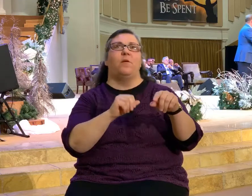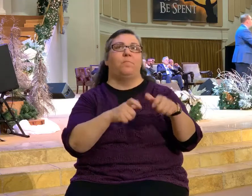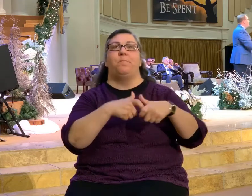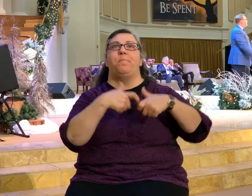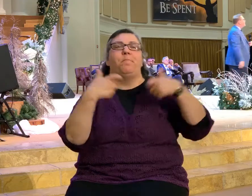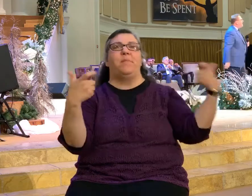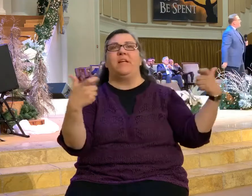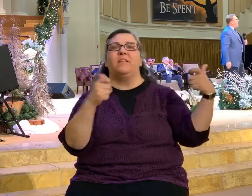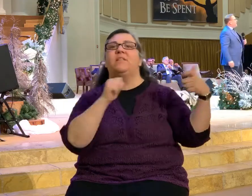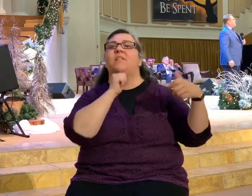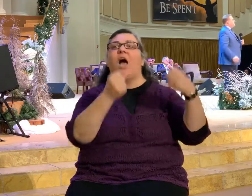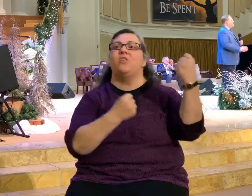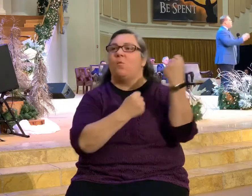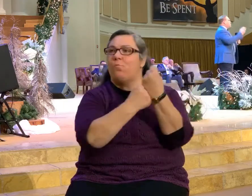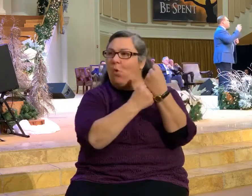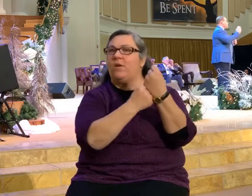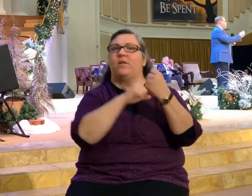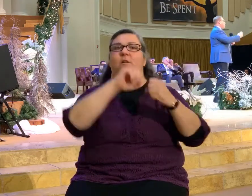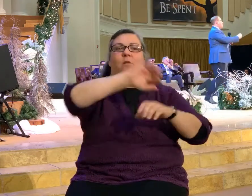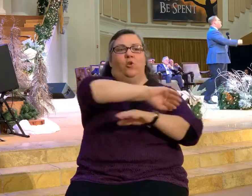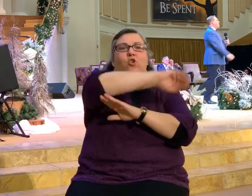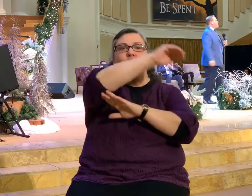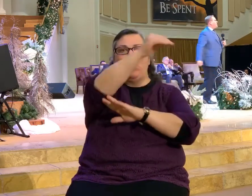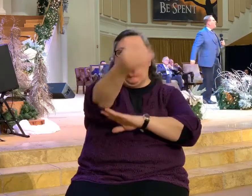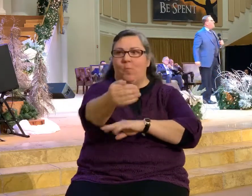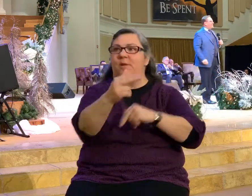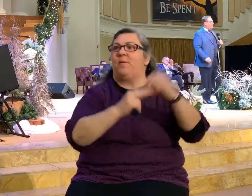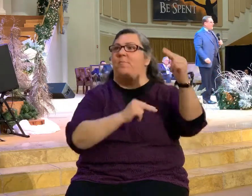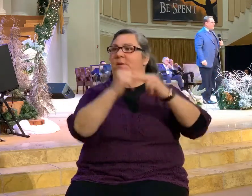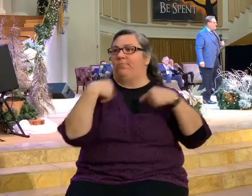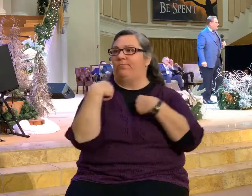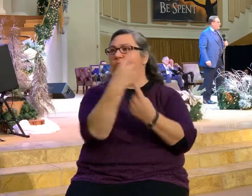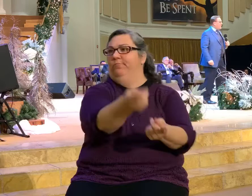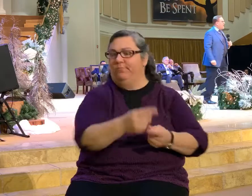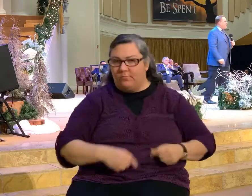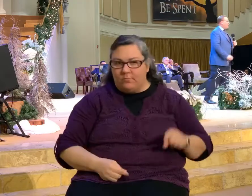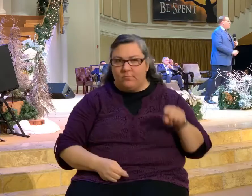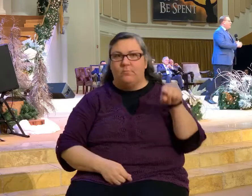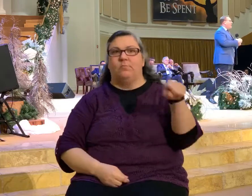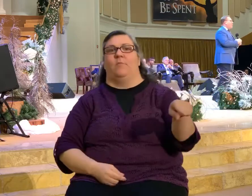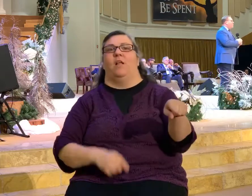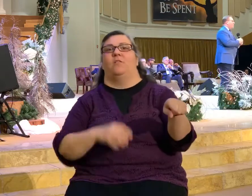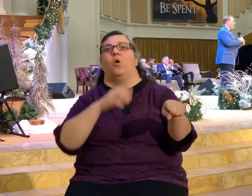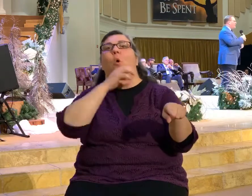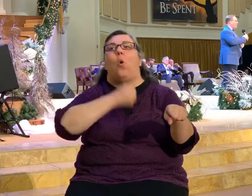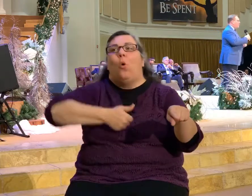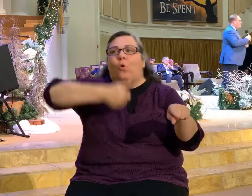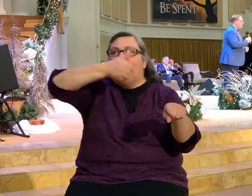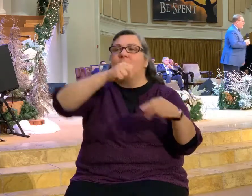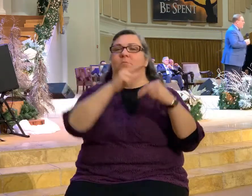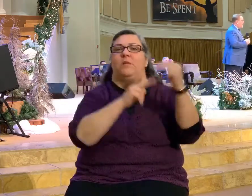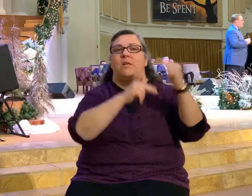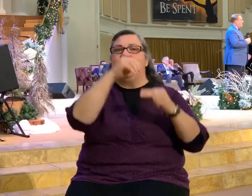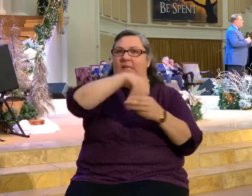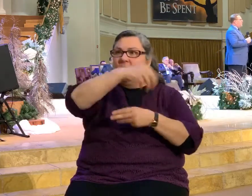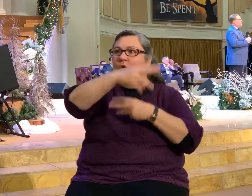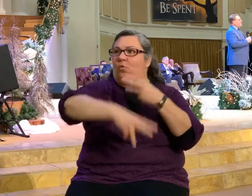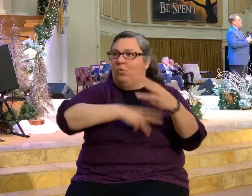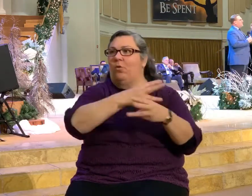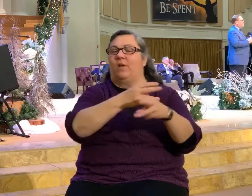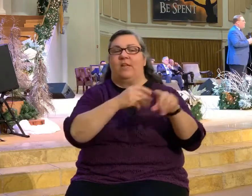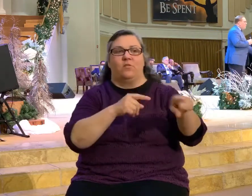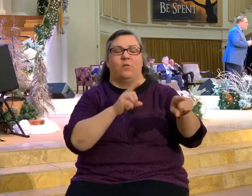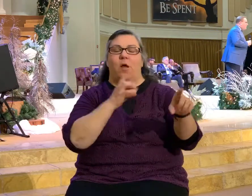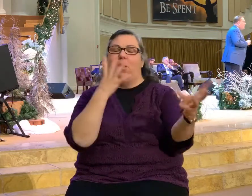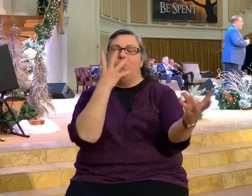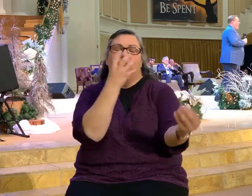ever been built. It is the most preserved building of an antiquity anywhere on planet Earth. It is exquisite,